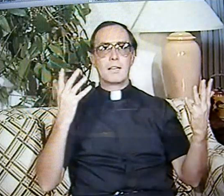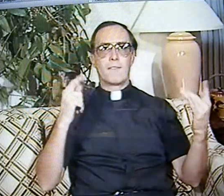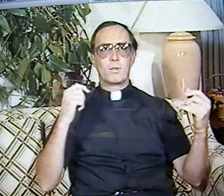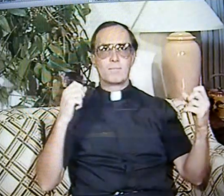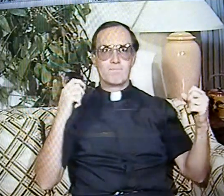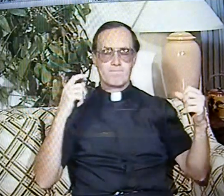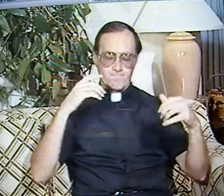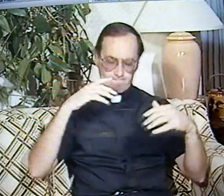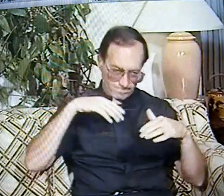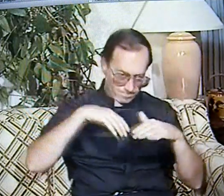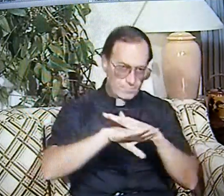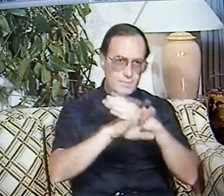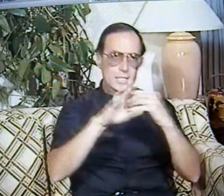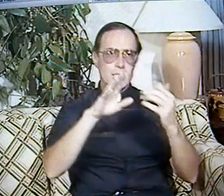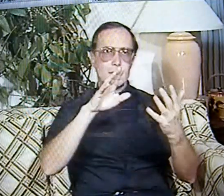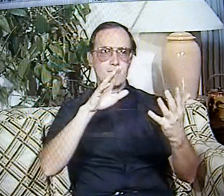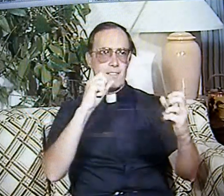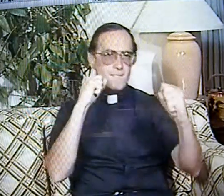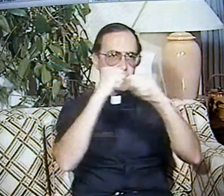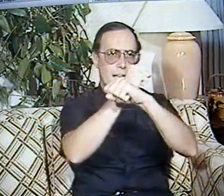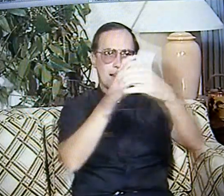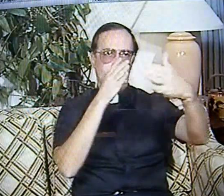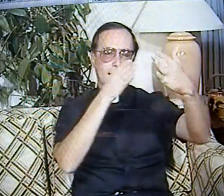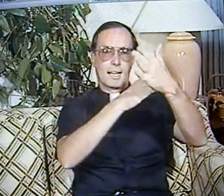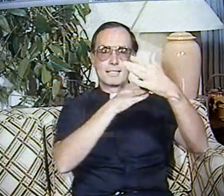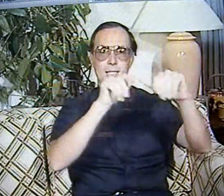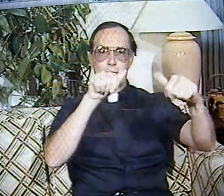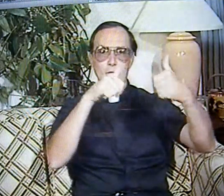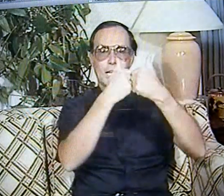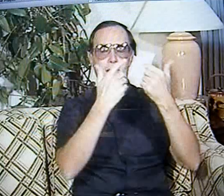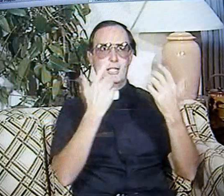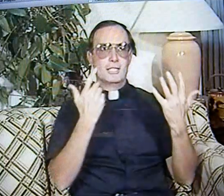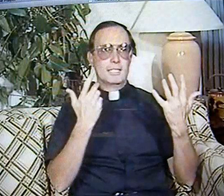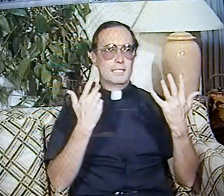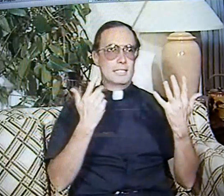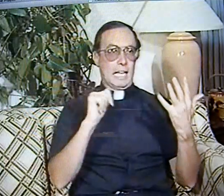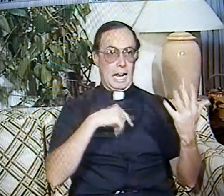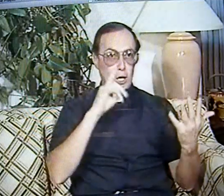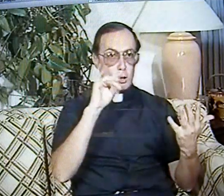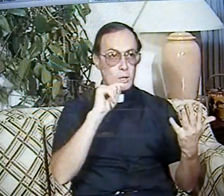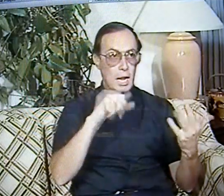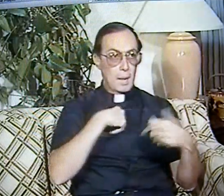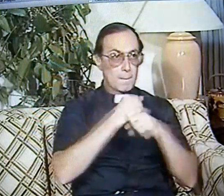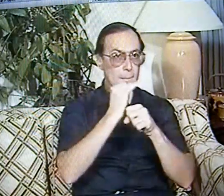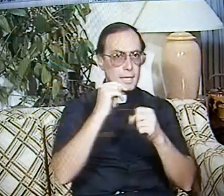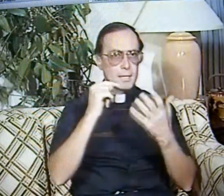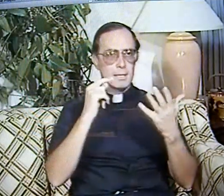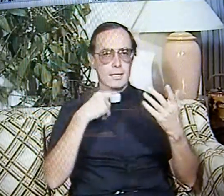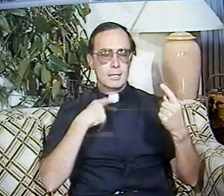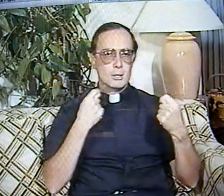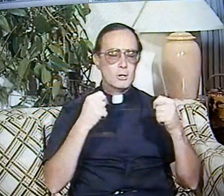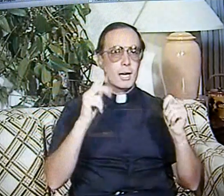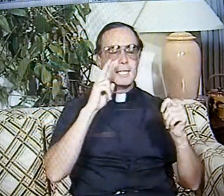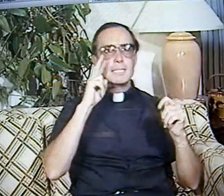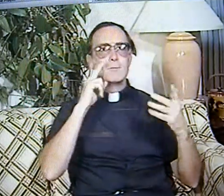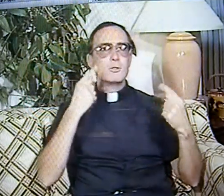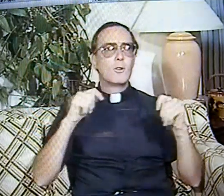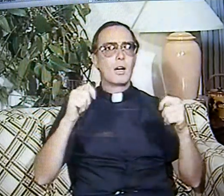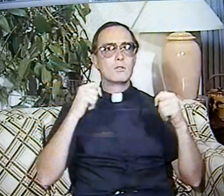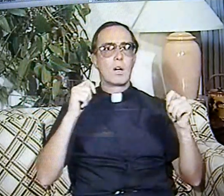Now I was going to be thrown into the world of speech. I was going to be facing many challenges.